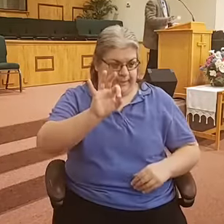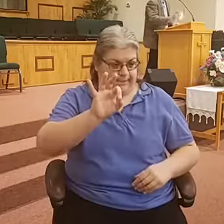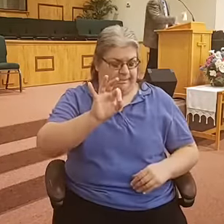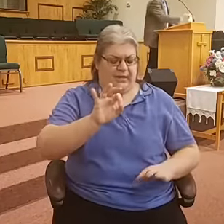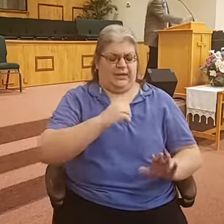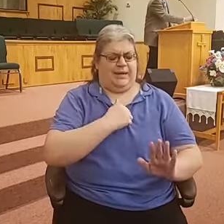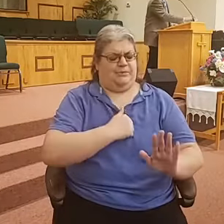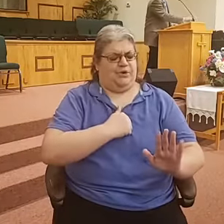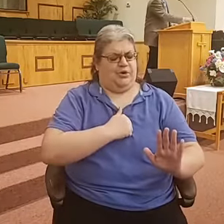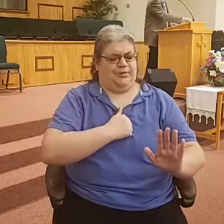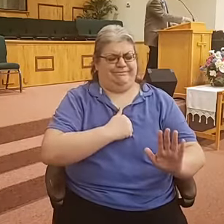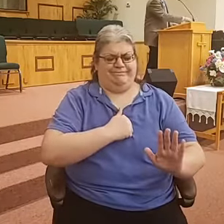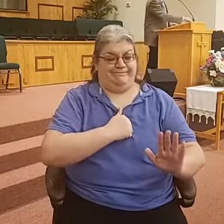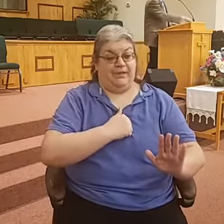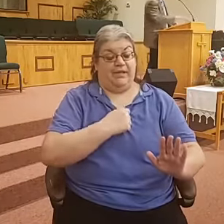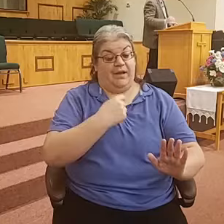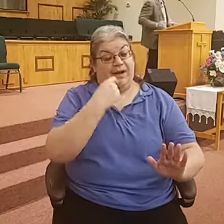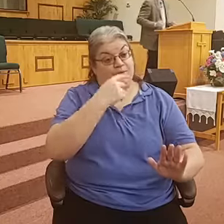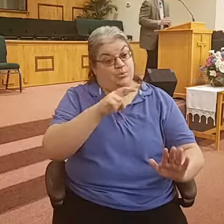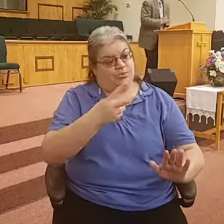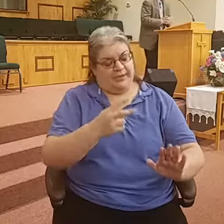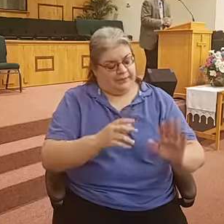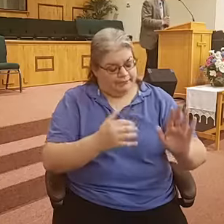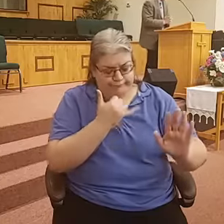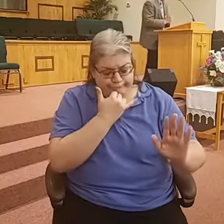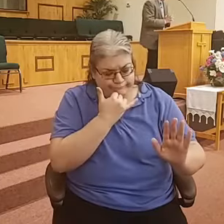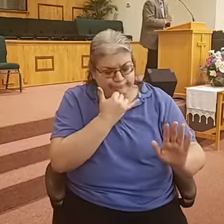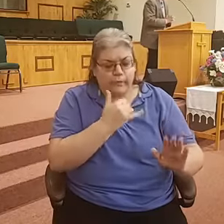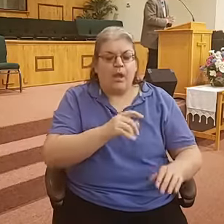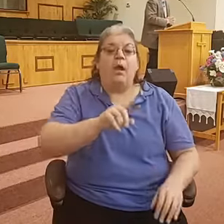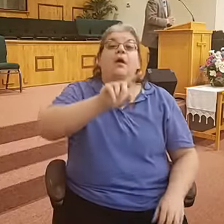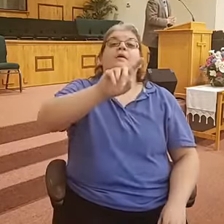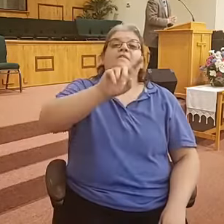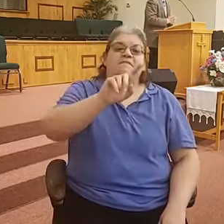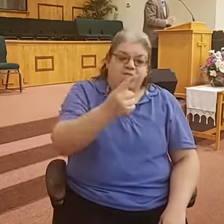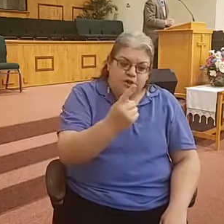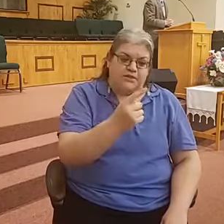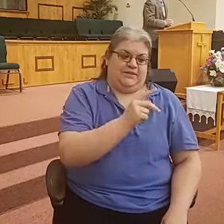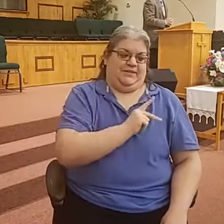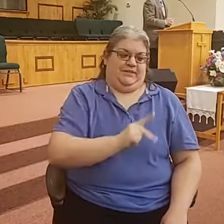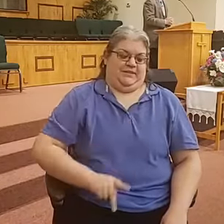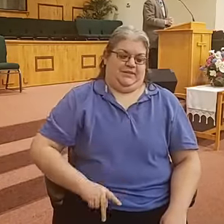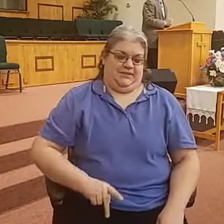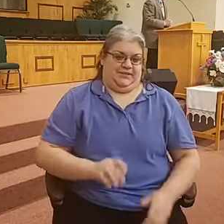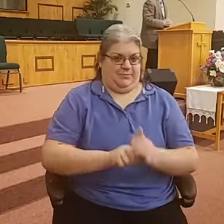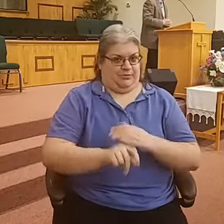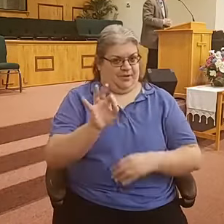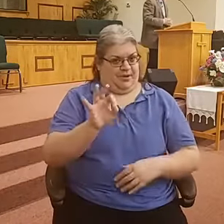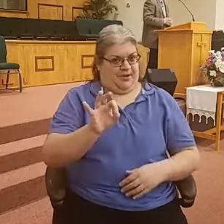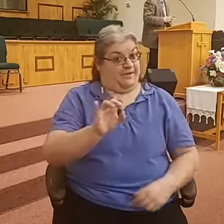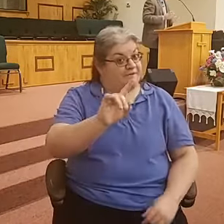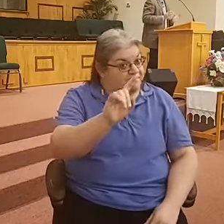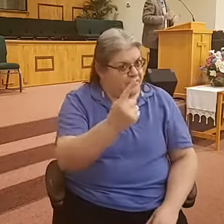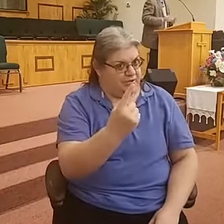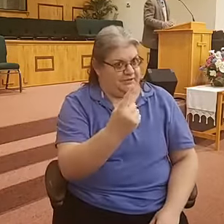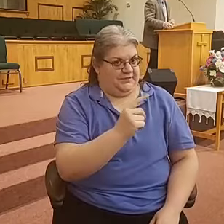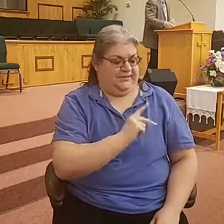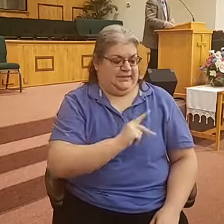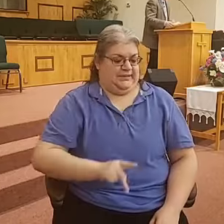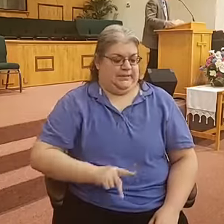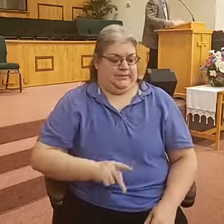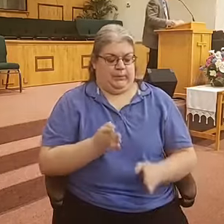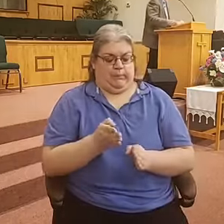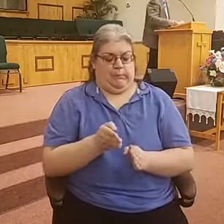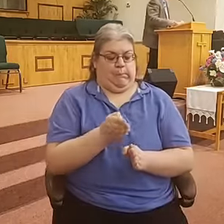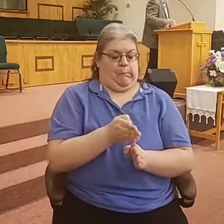I'm sorry, 1 Kings. I told you 2 Kings, but 1 Kings chapter 9 is where we're going to begin. 1 Kings. So that will be just a few pages